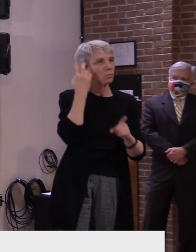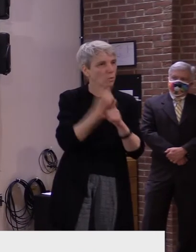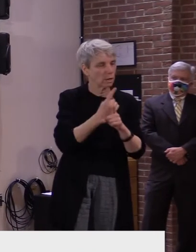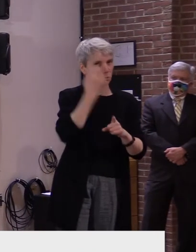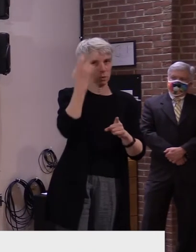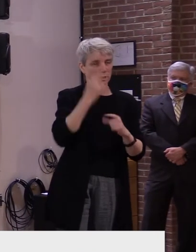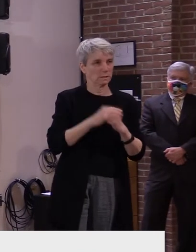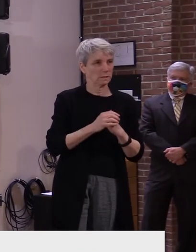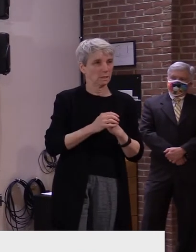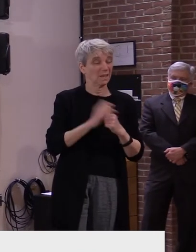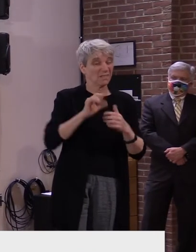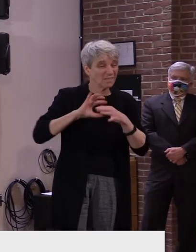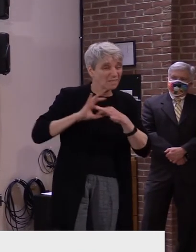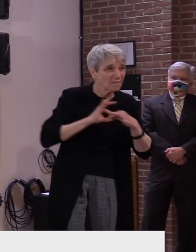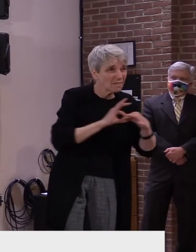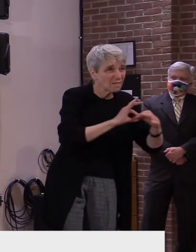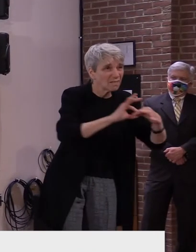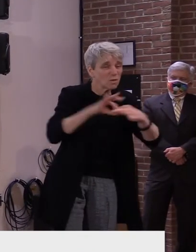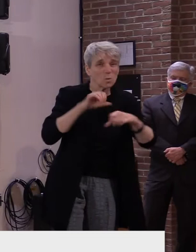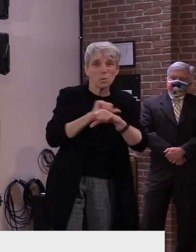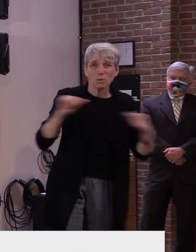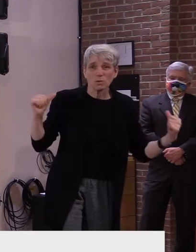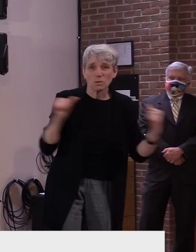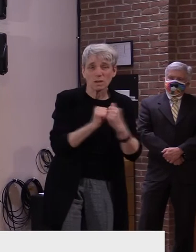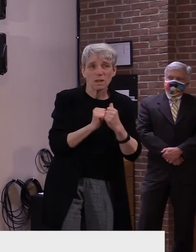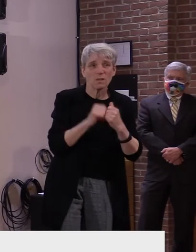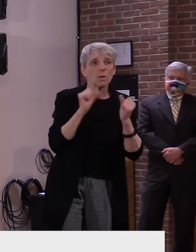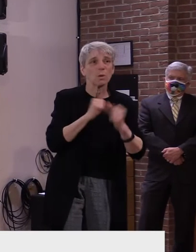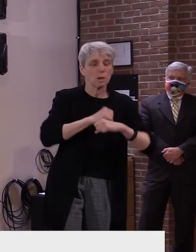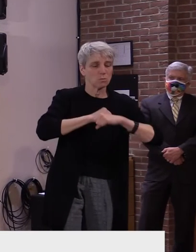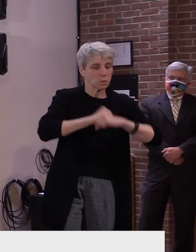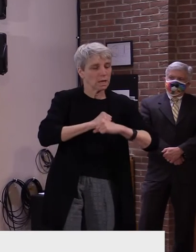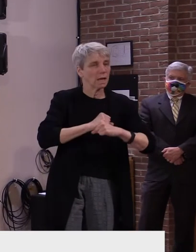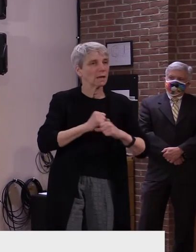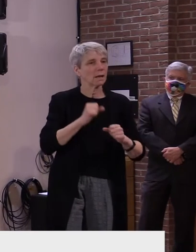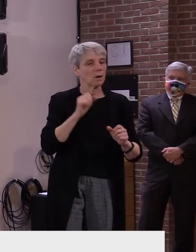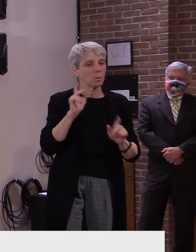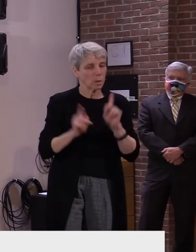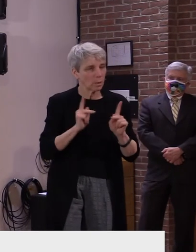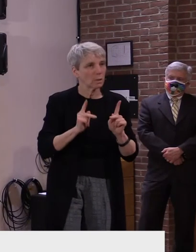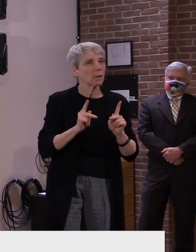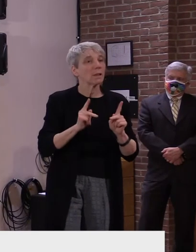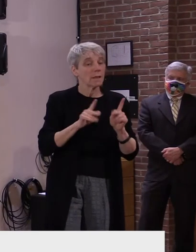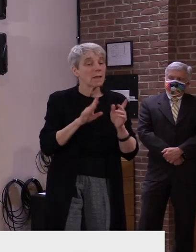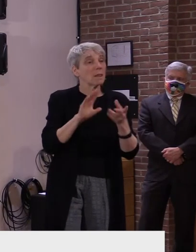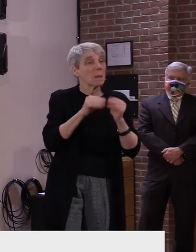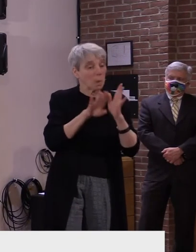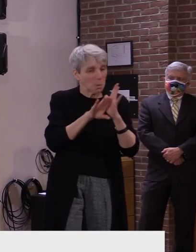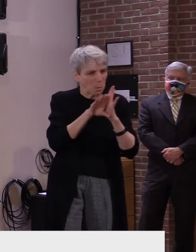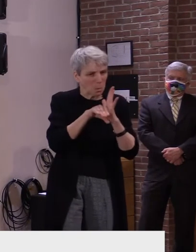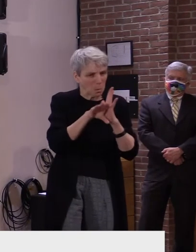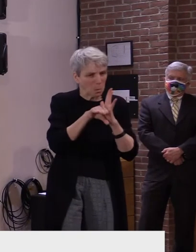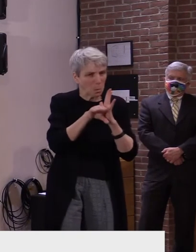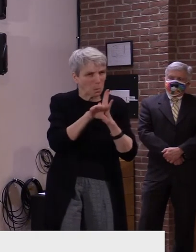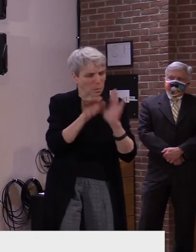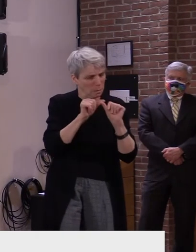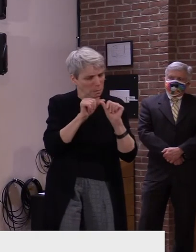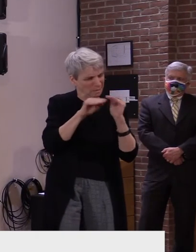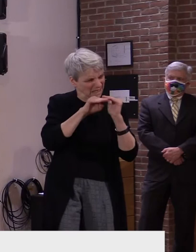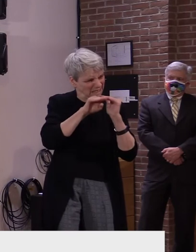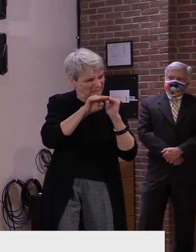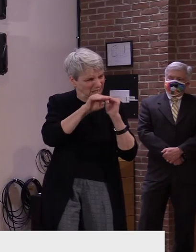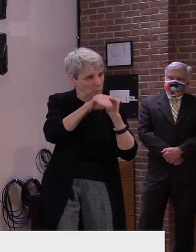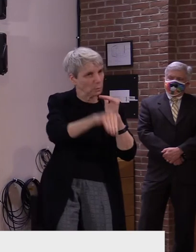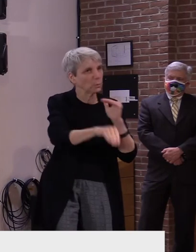trajectory protect the gains we've made and keep moving forward at this point i'll turn it over to